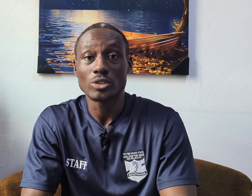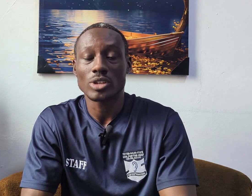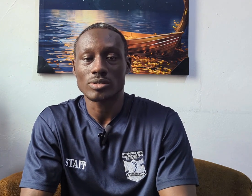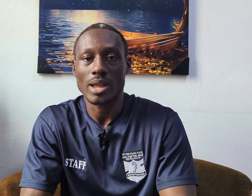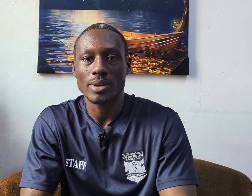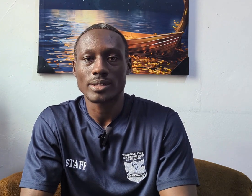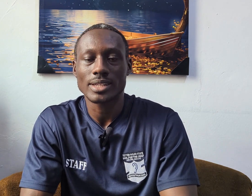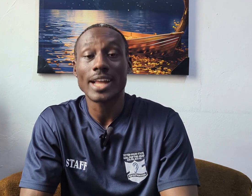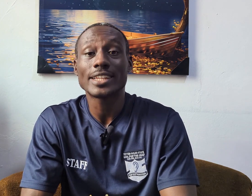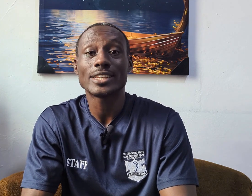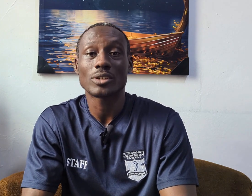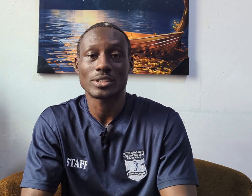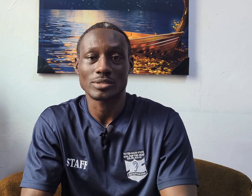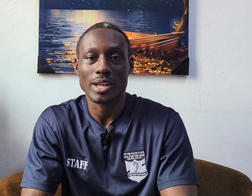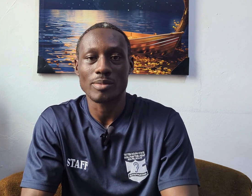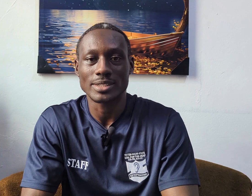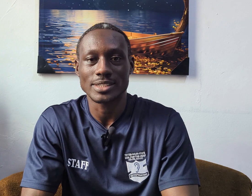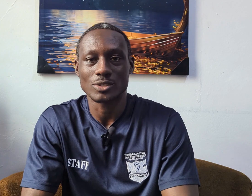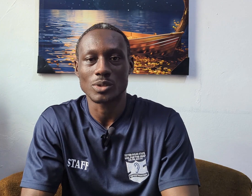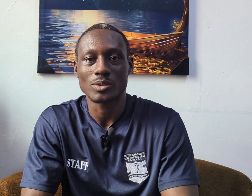new subscriber, kindly hit on the subscribe button as well.